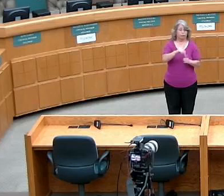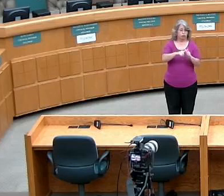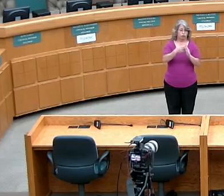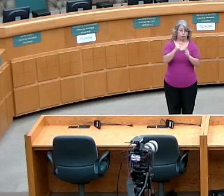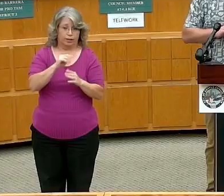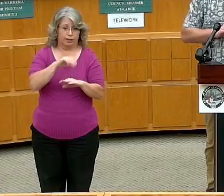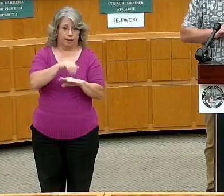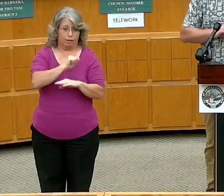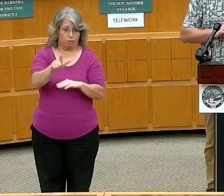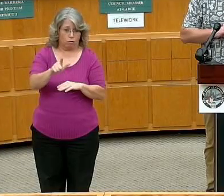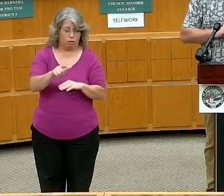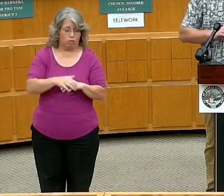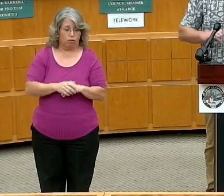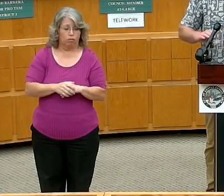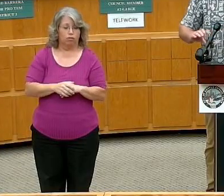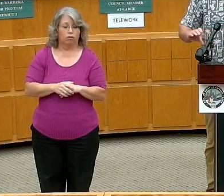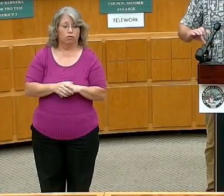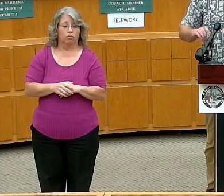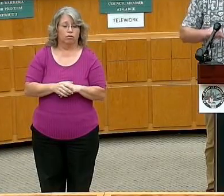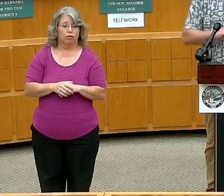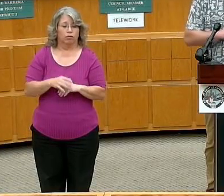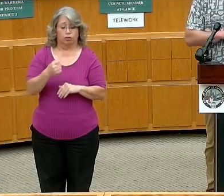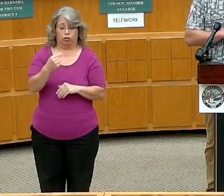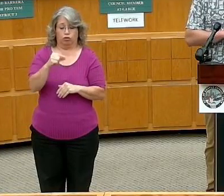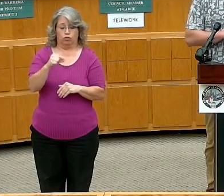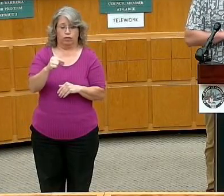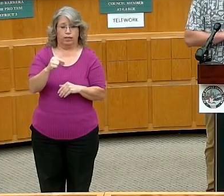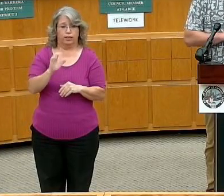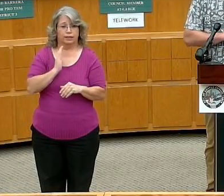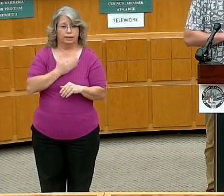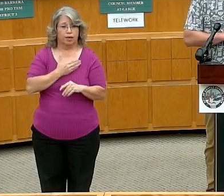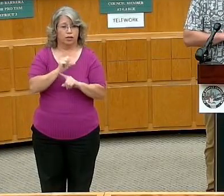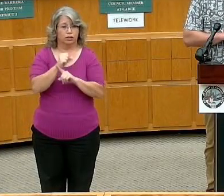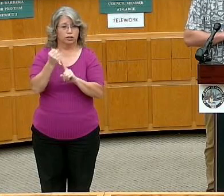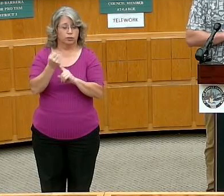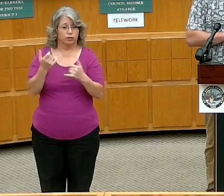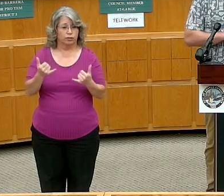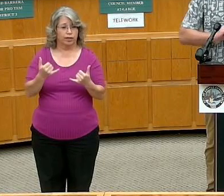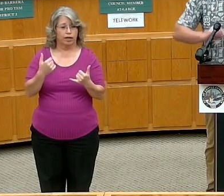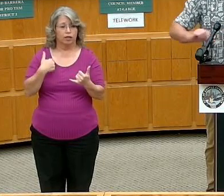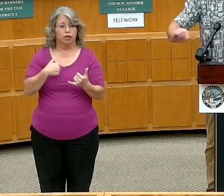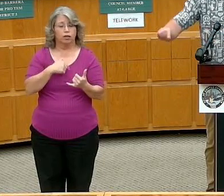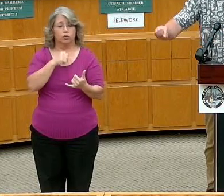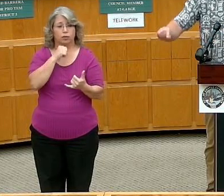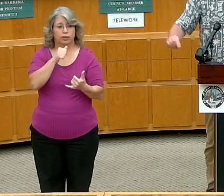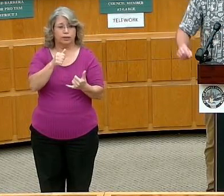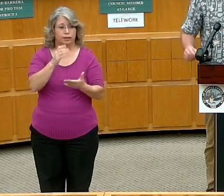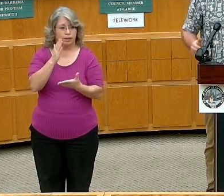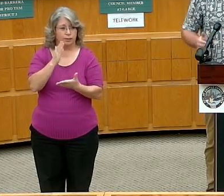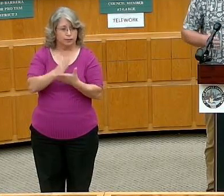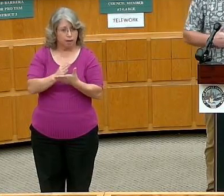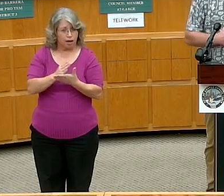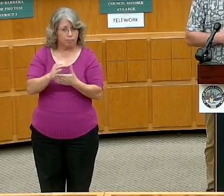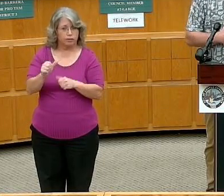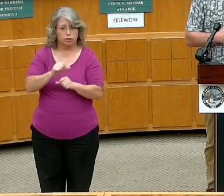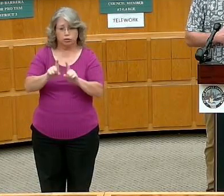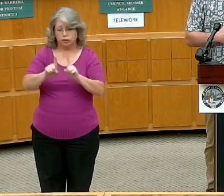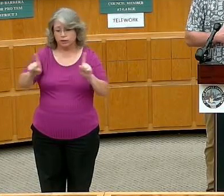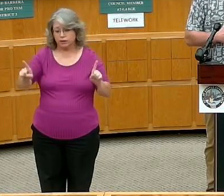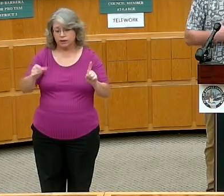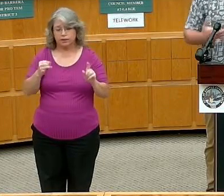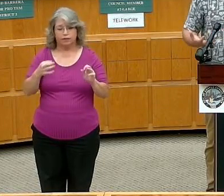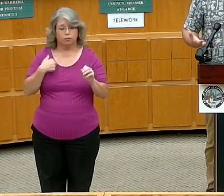the green is really the scenario that we're in. We didn't stop the social distancing. We kept it going all the way out.